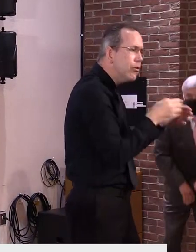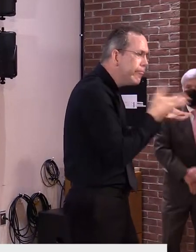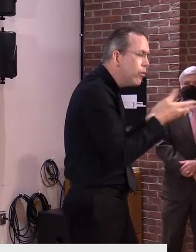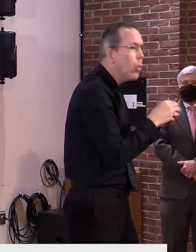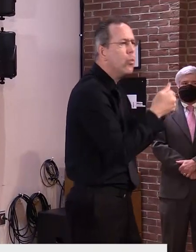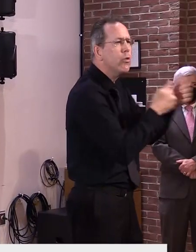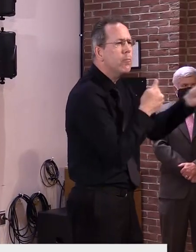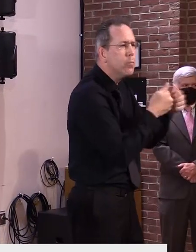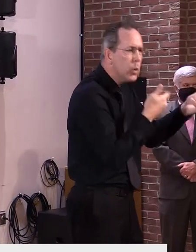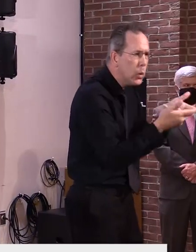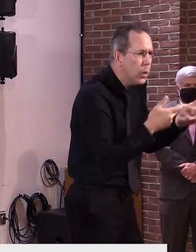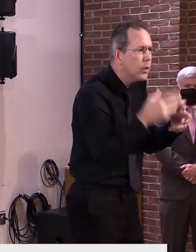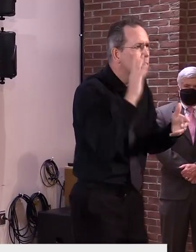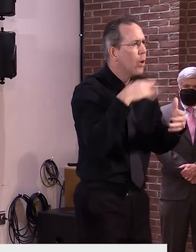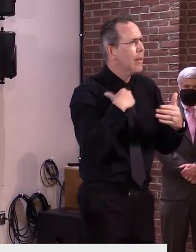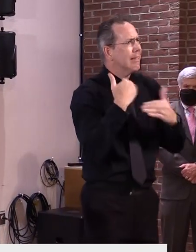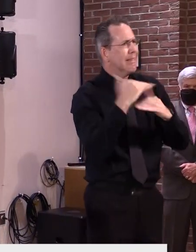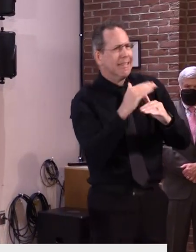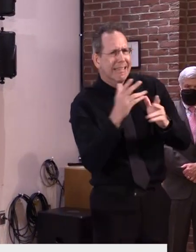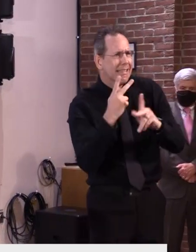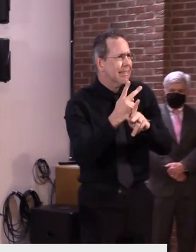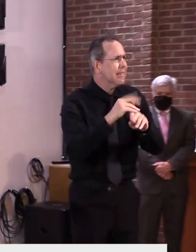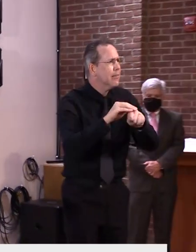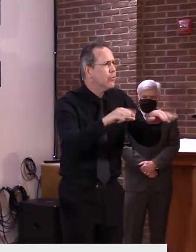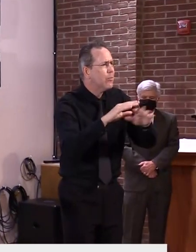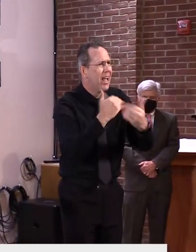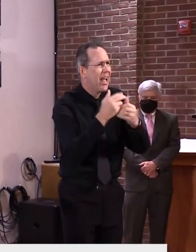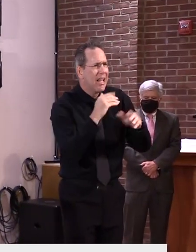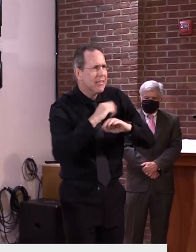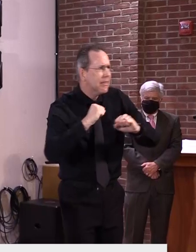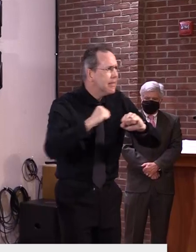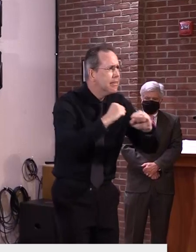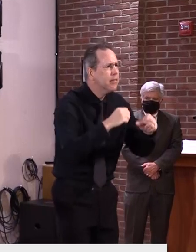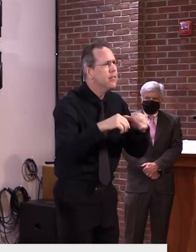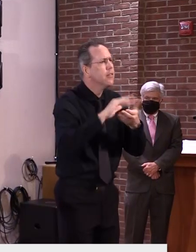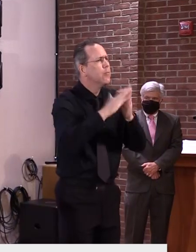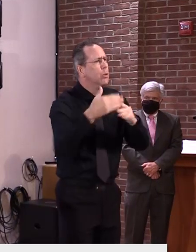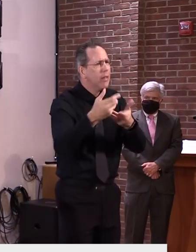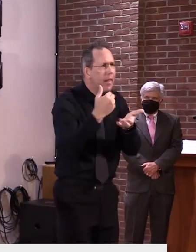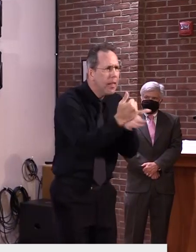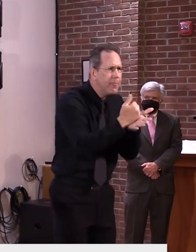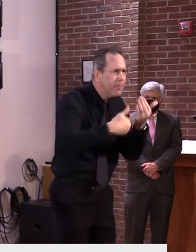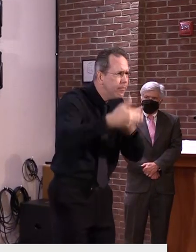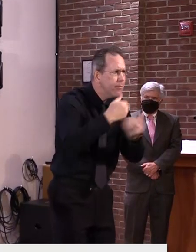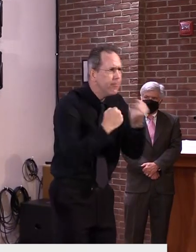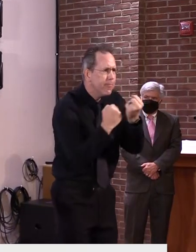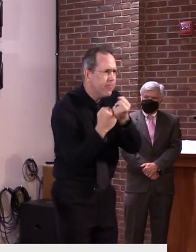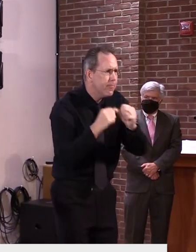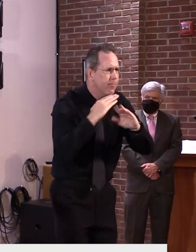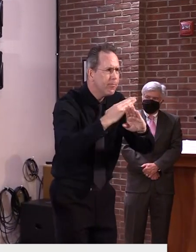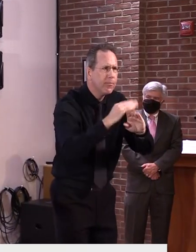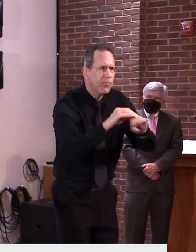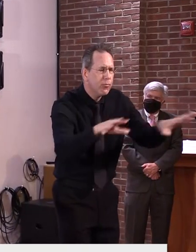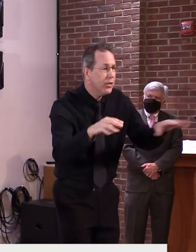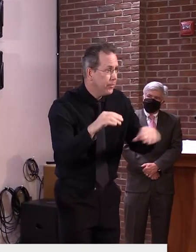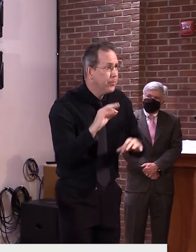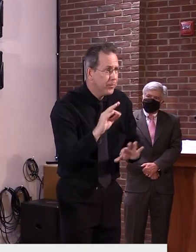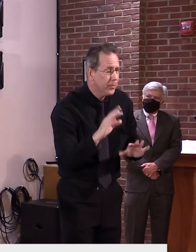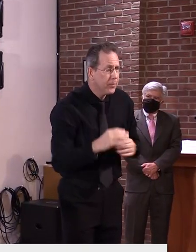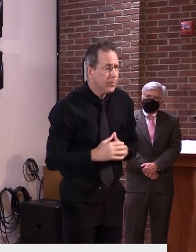people begin to interact with one another. We fought back against this invisible enemy since